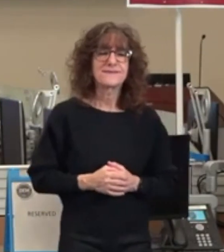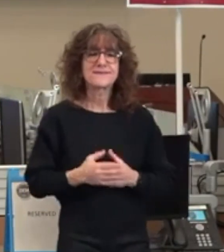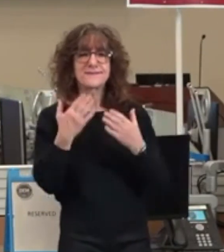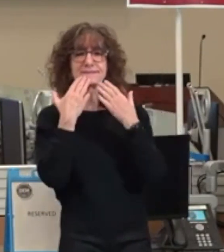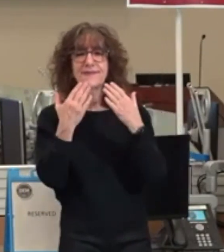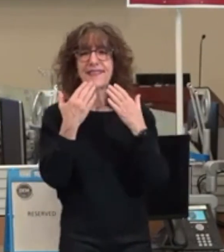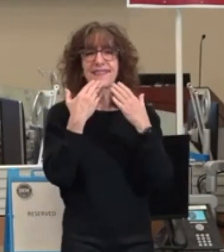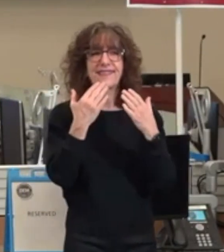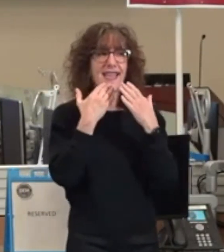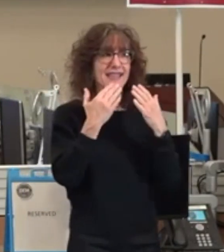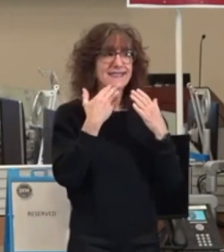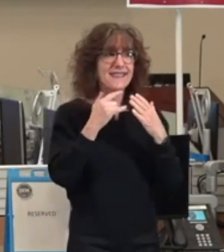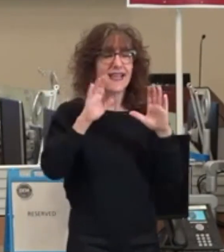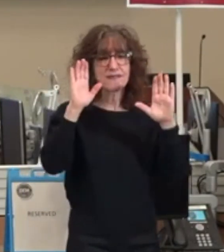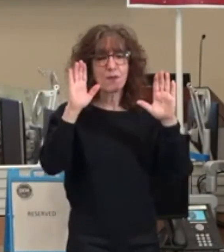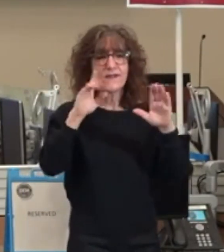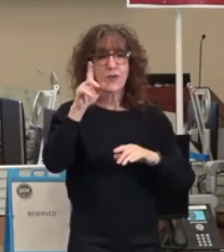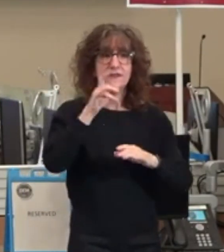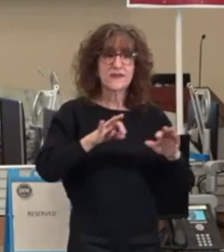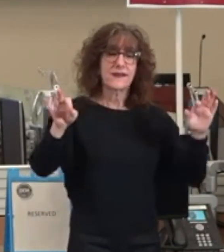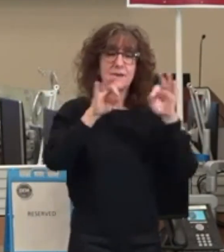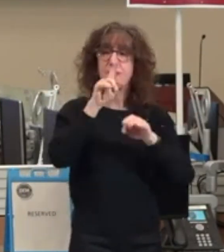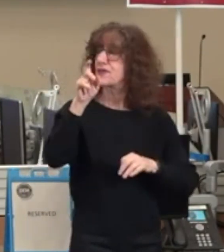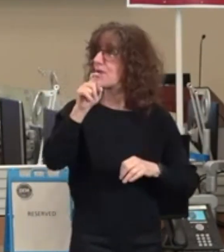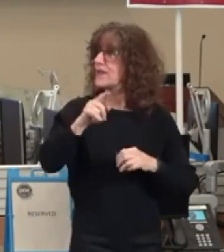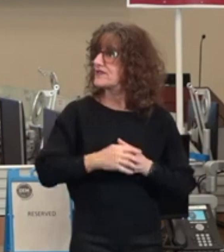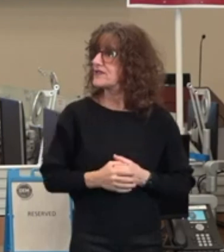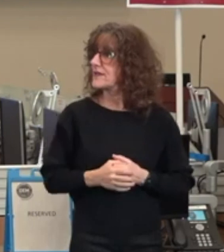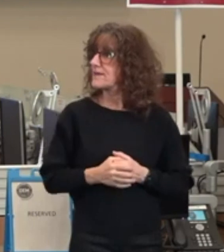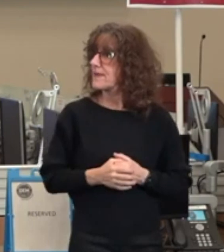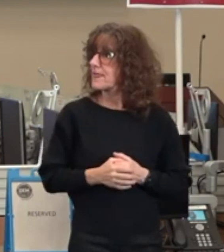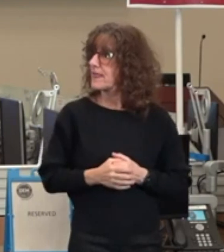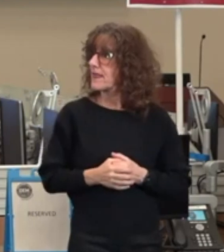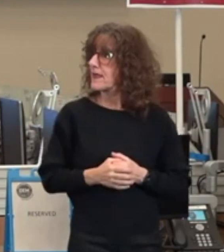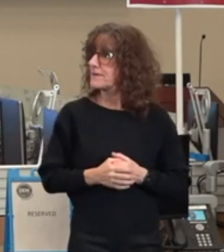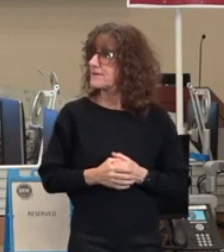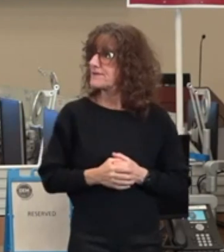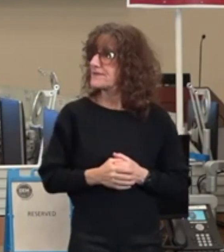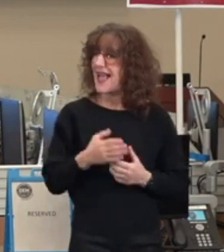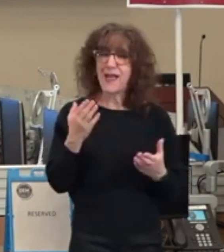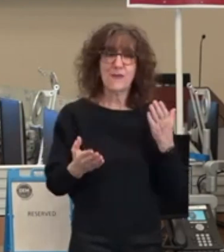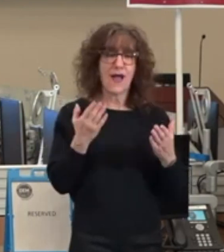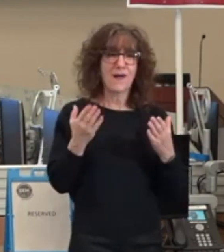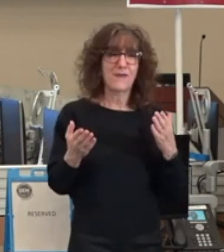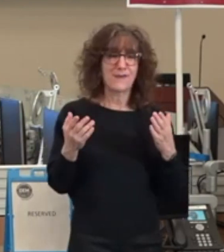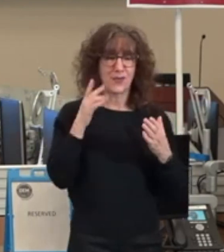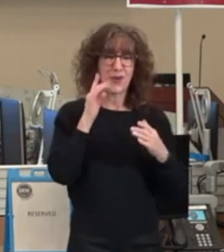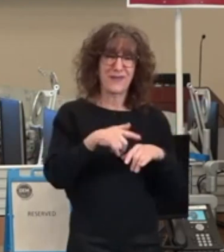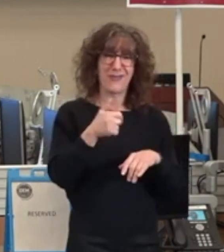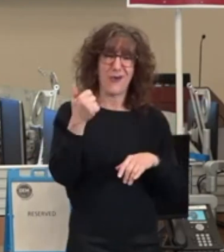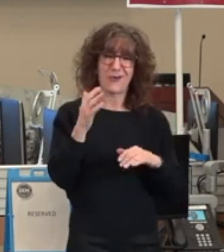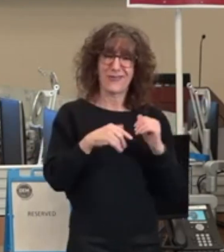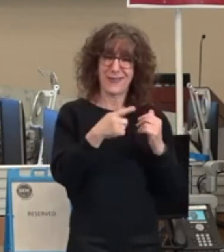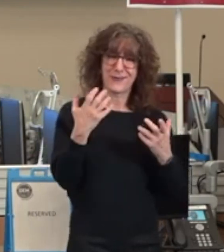Thanks. That's a terrific question and an important question. I'm probably going to make this answer longer